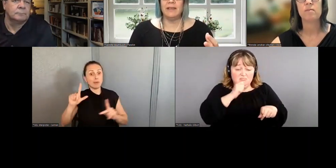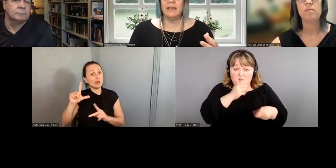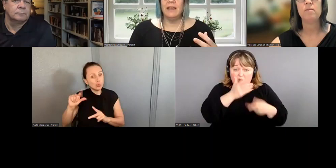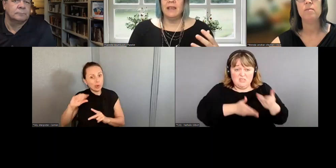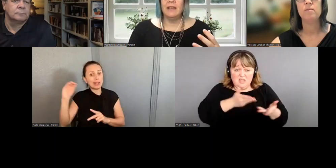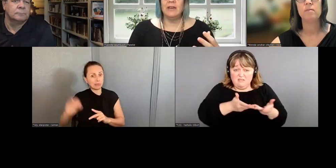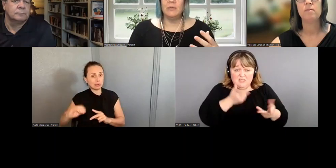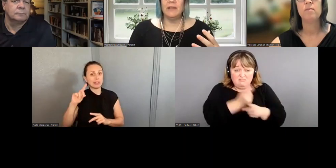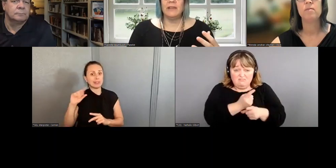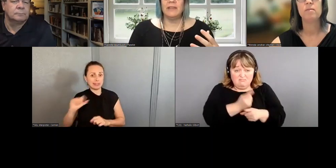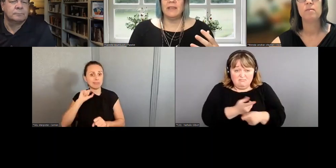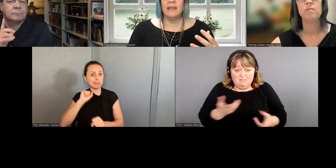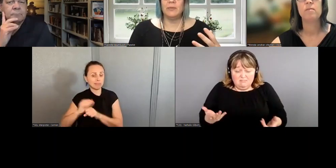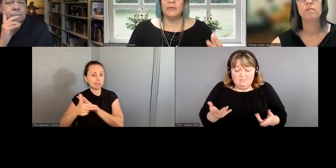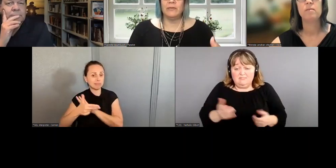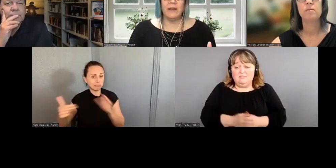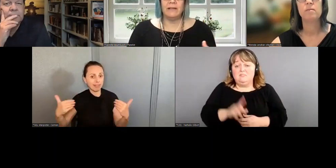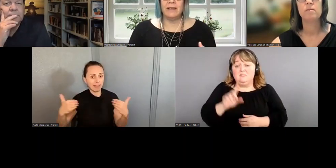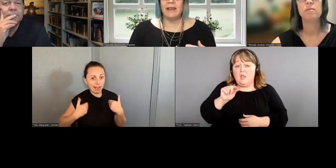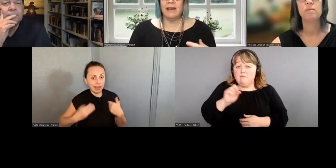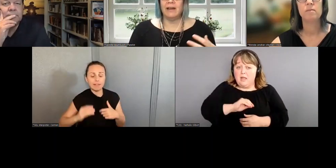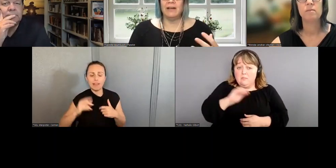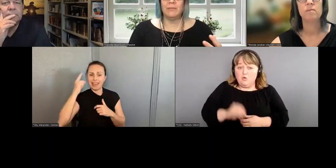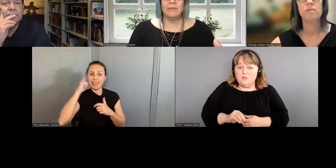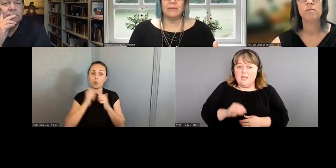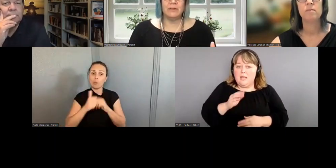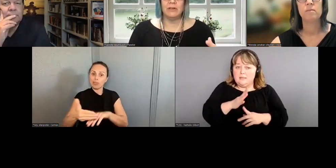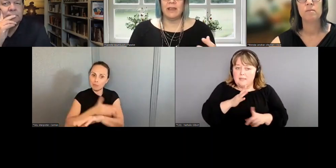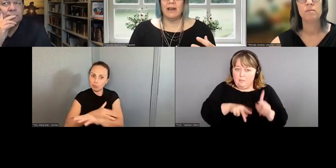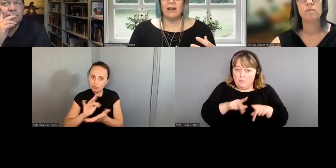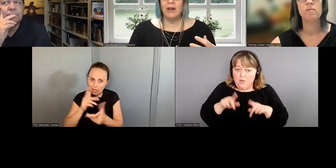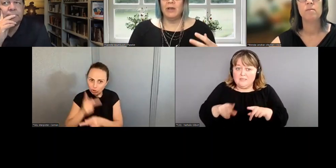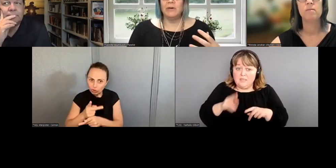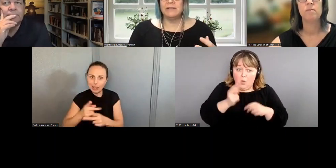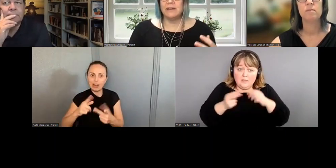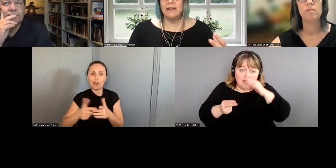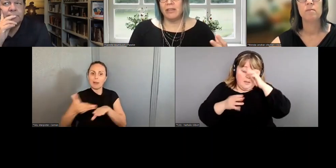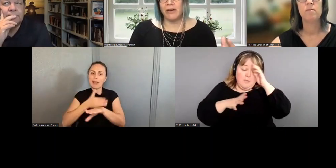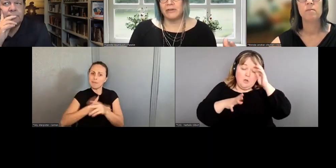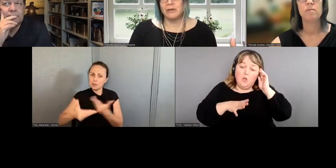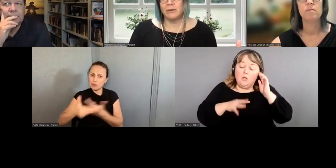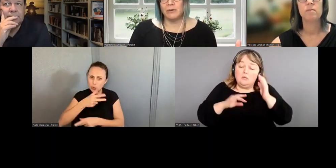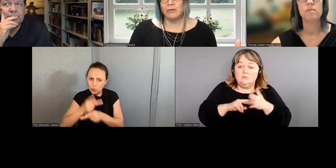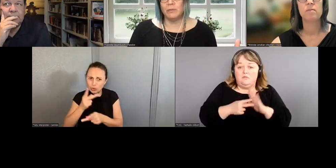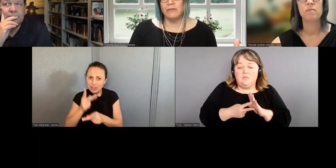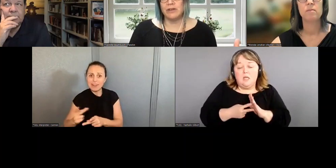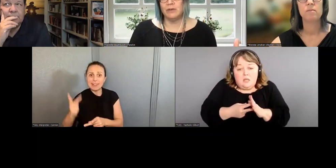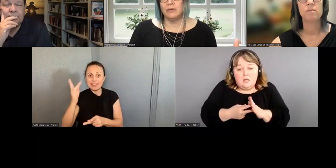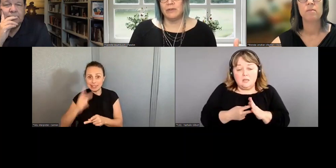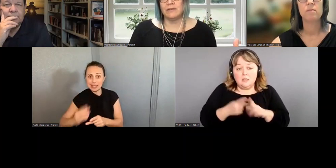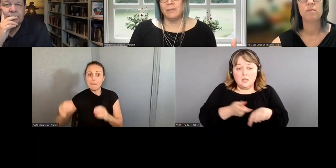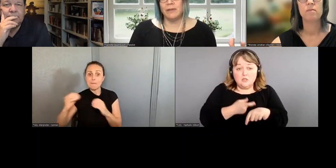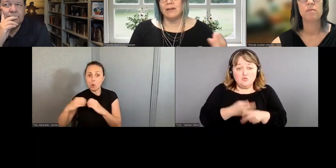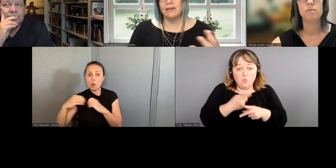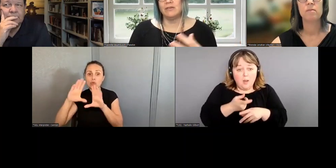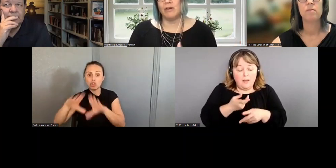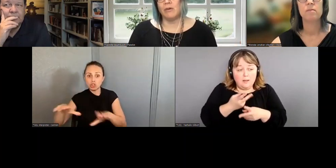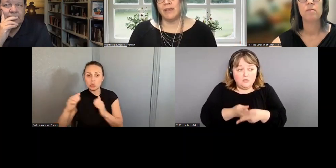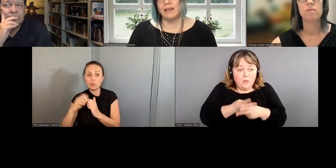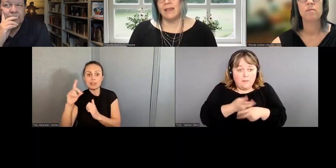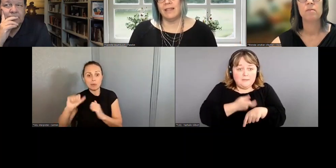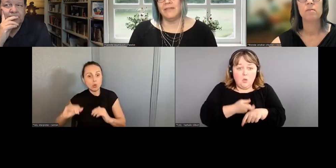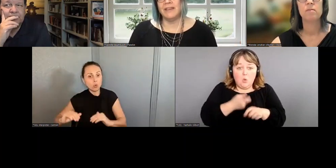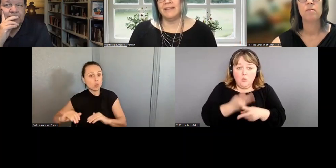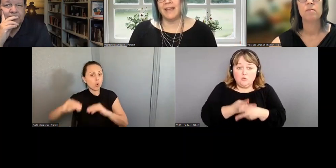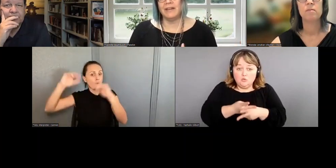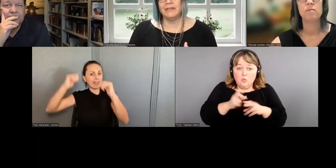think, with improved medical care, improved social care, we're seeing a larger group of children with disabilities growing